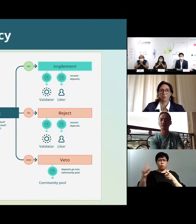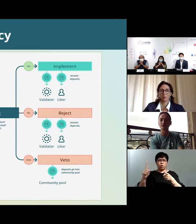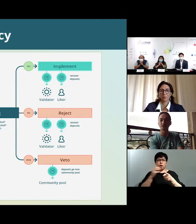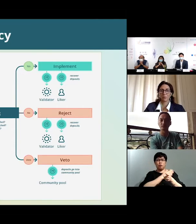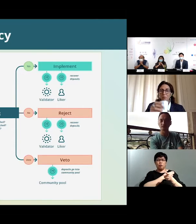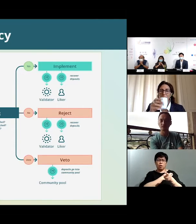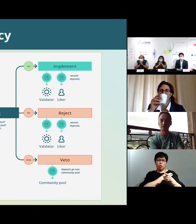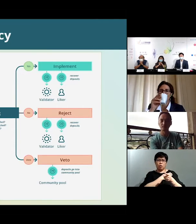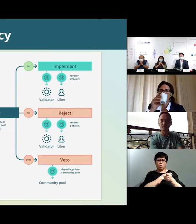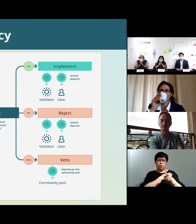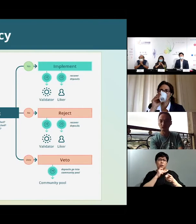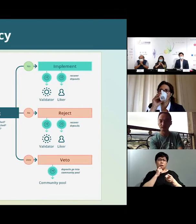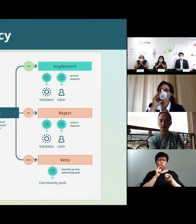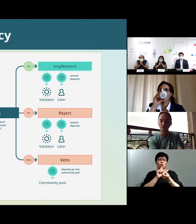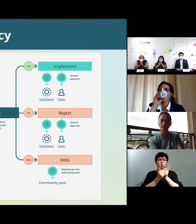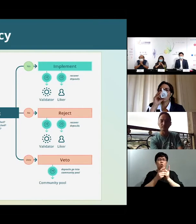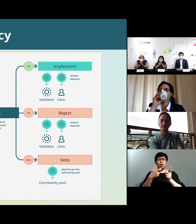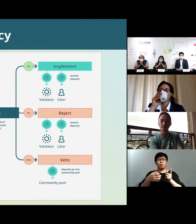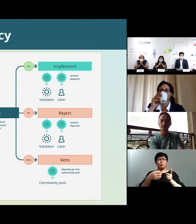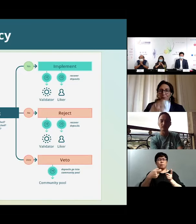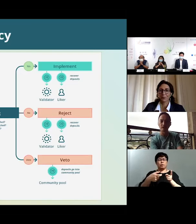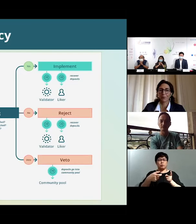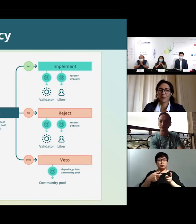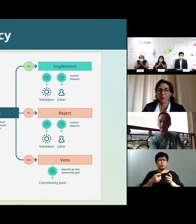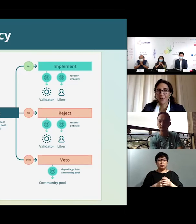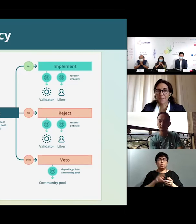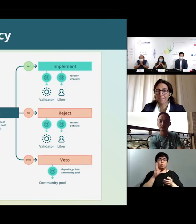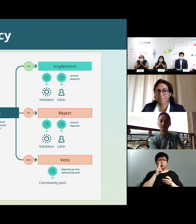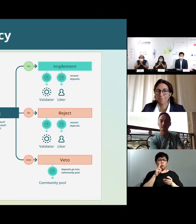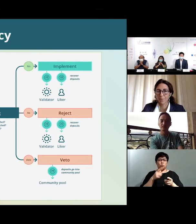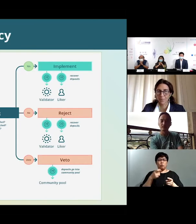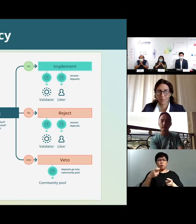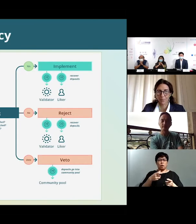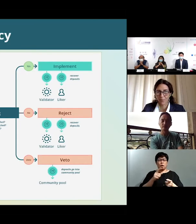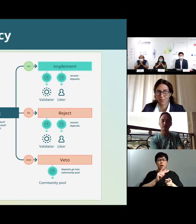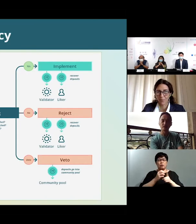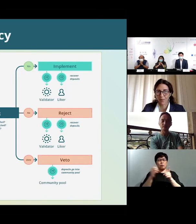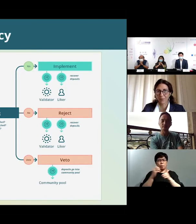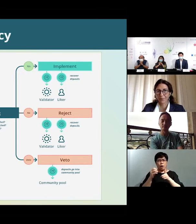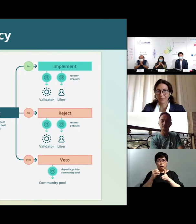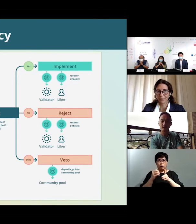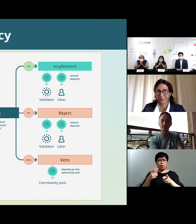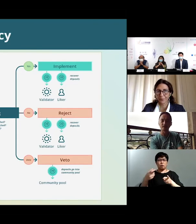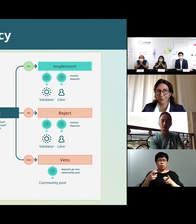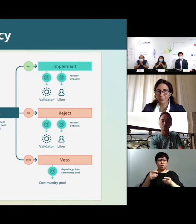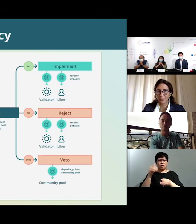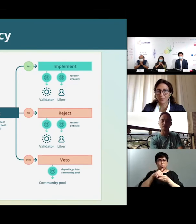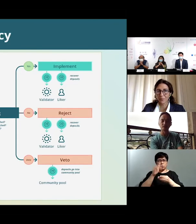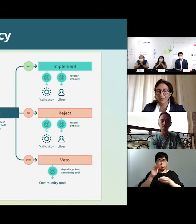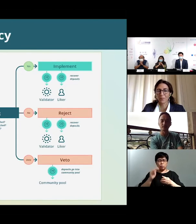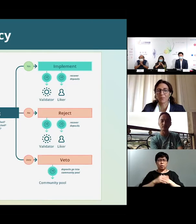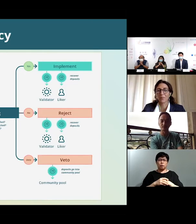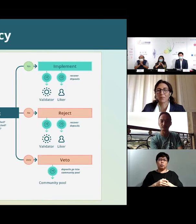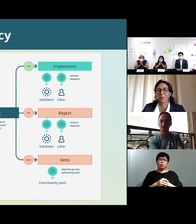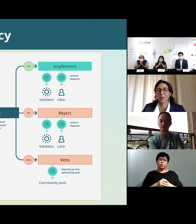say 100 like voting token that they have in hand, and they can dedicate the token